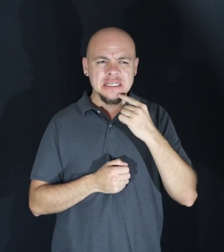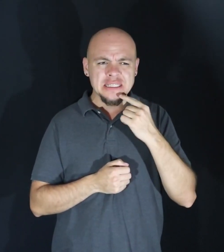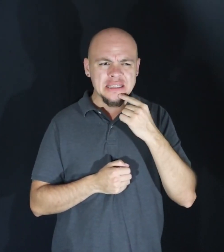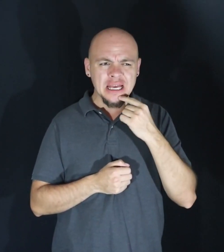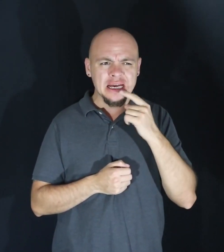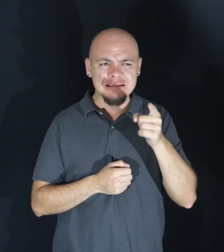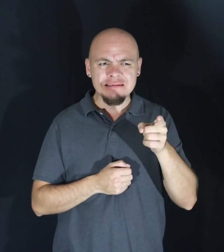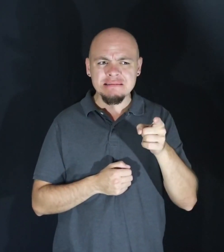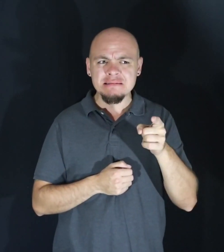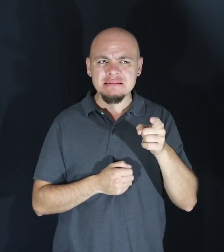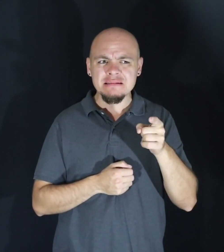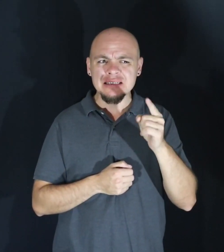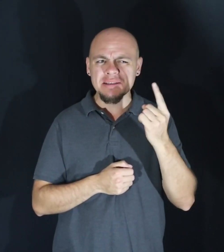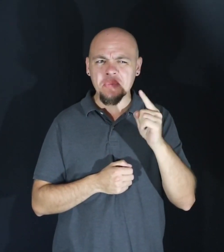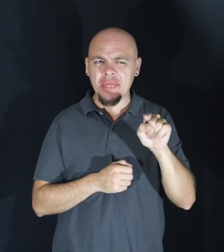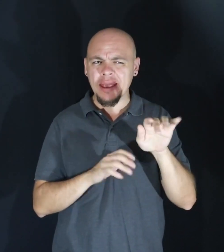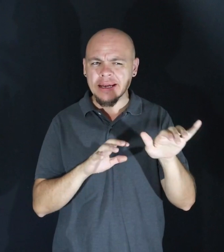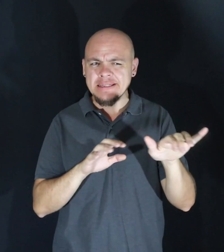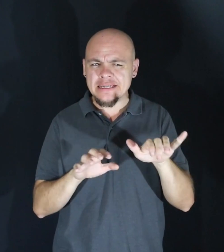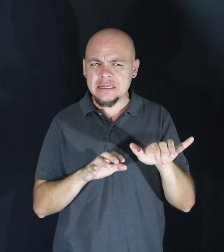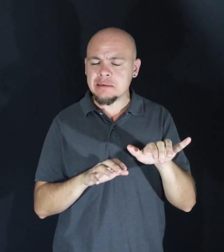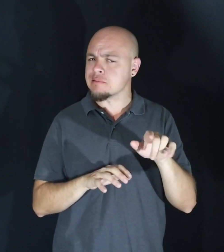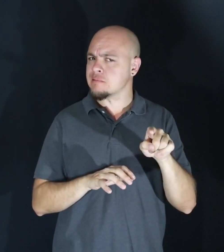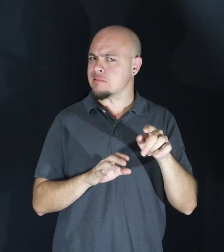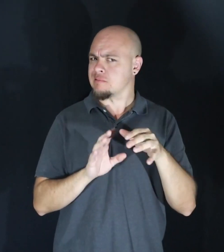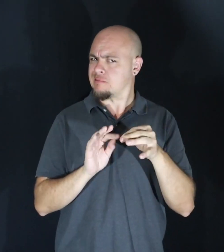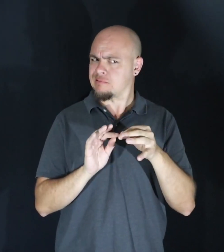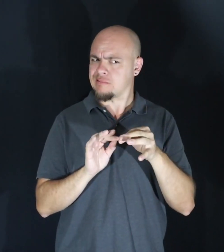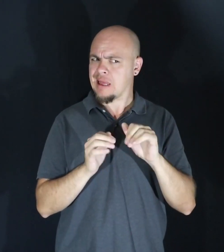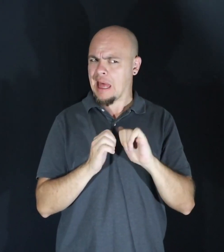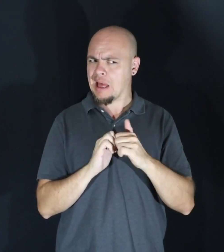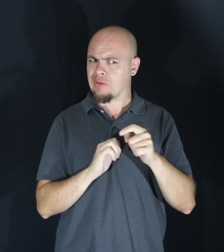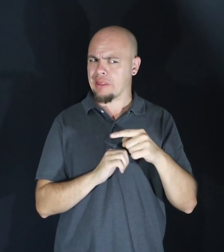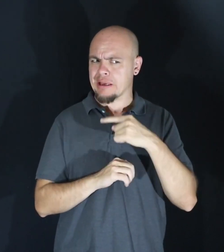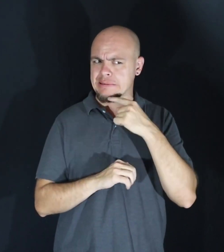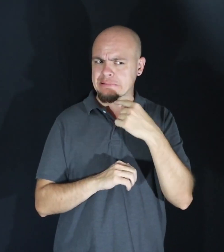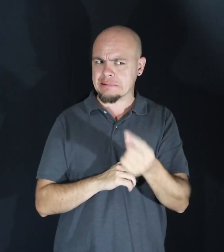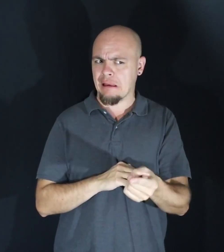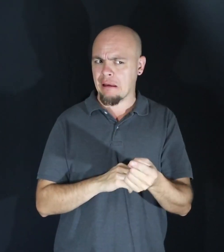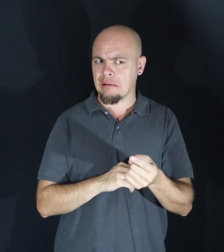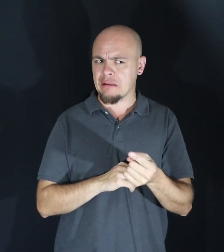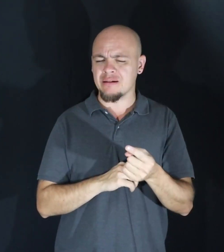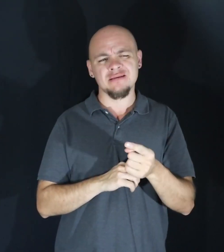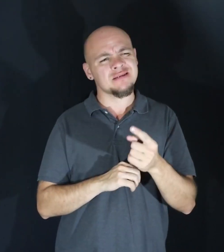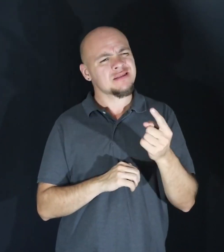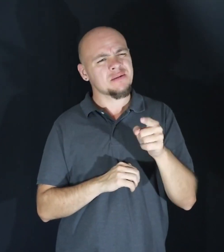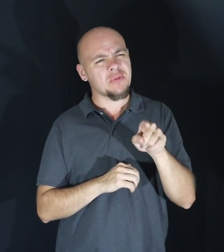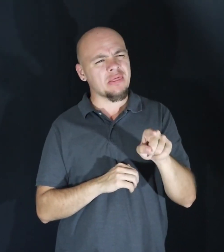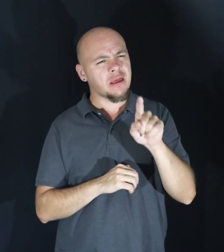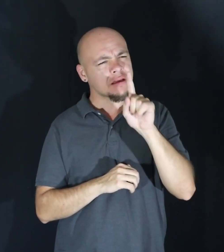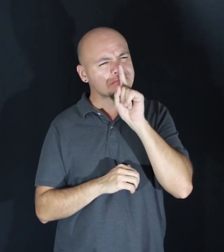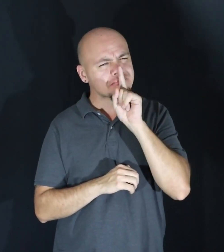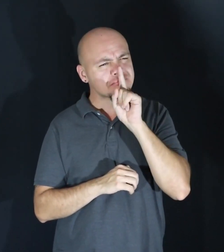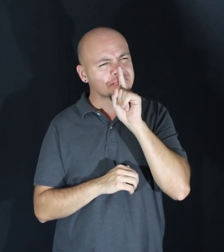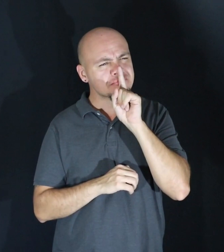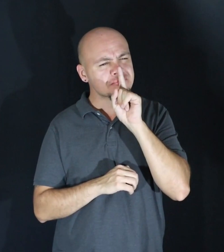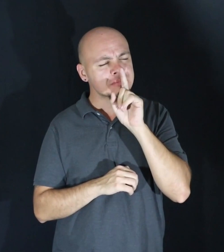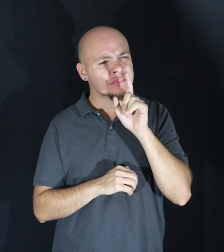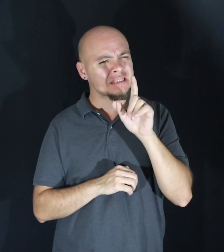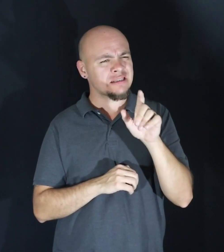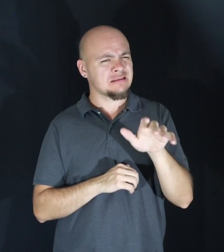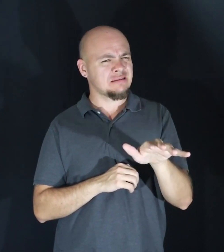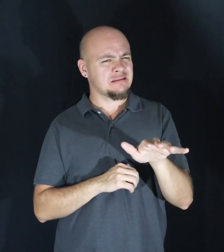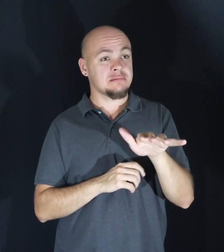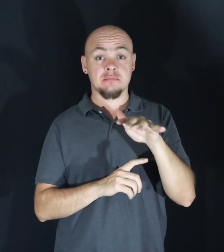did? Was it how they said or did it? Was it something they didn't say or do? Was